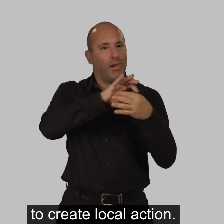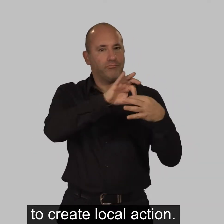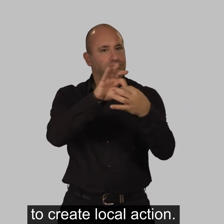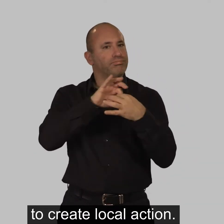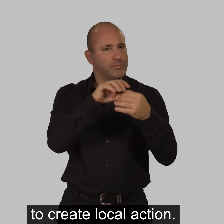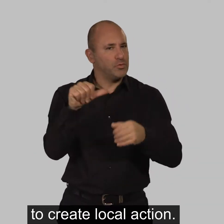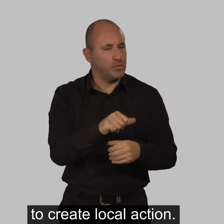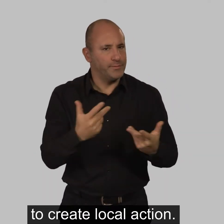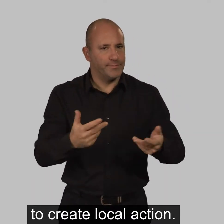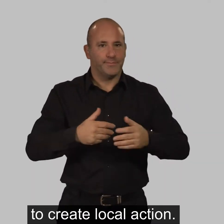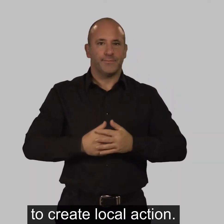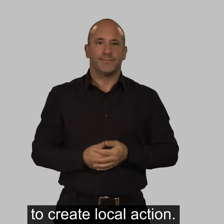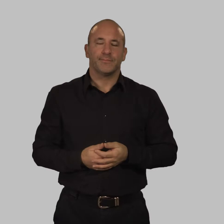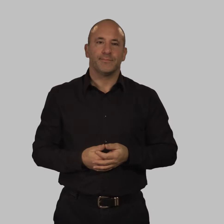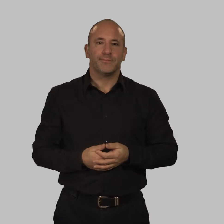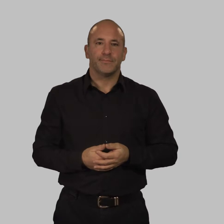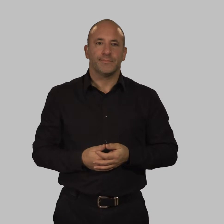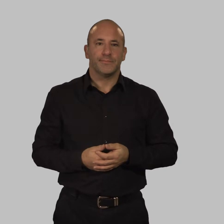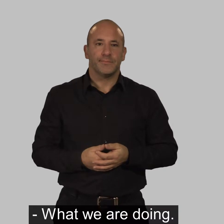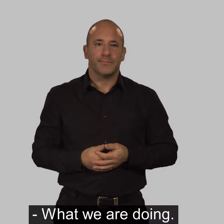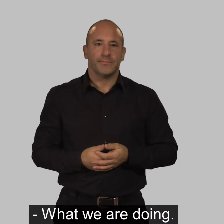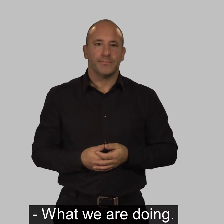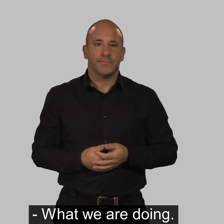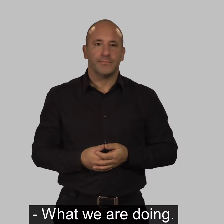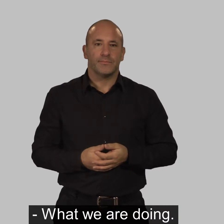businesses together to create local action.